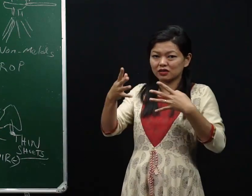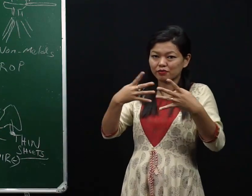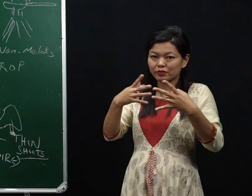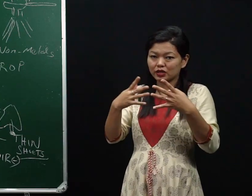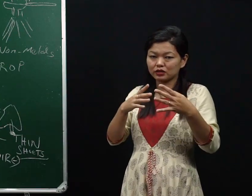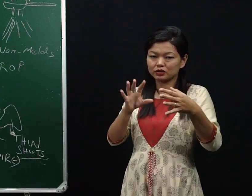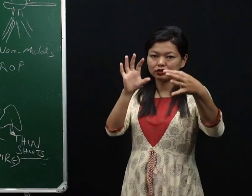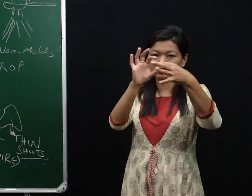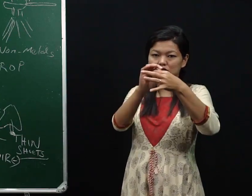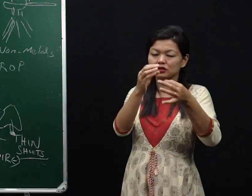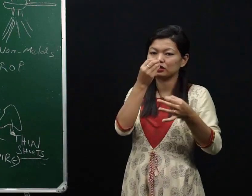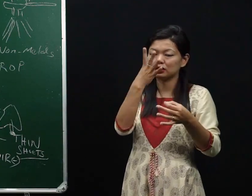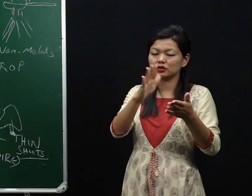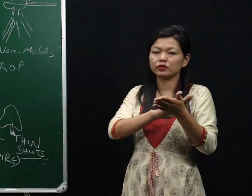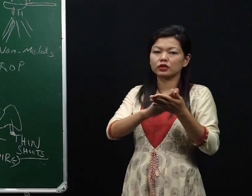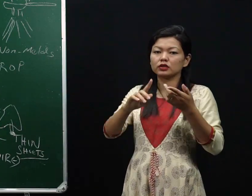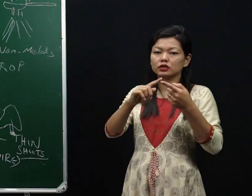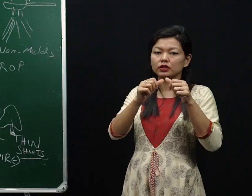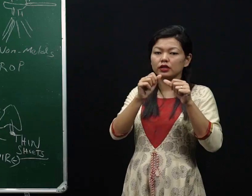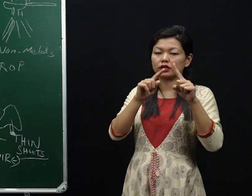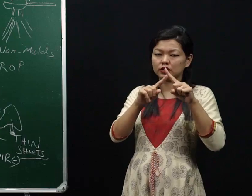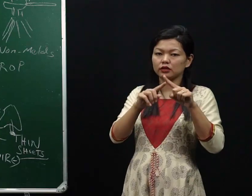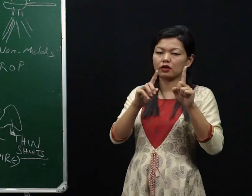electricity. And I'll give you a very common example.